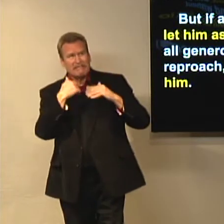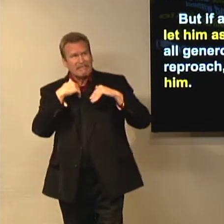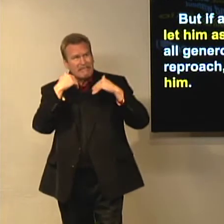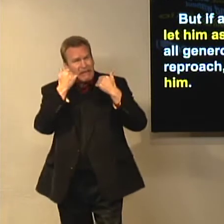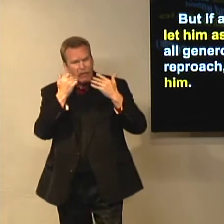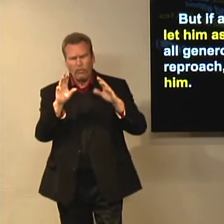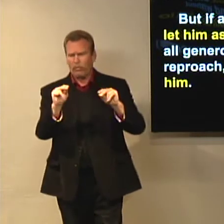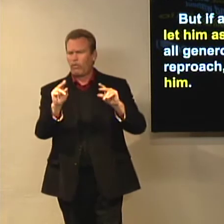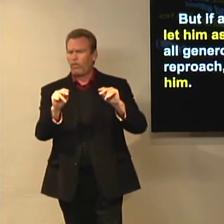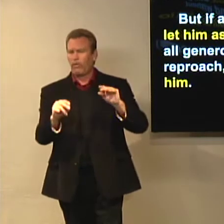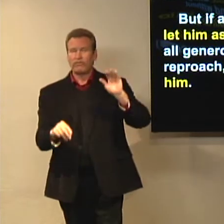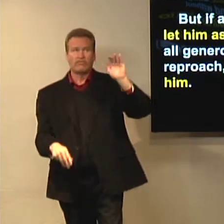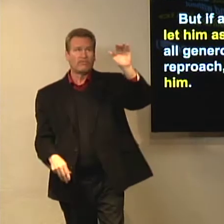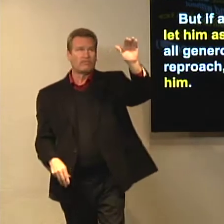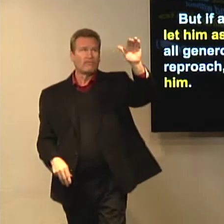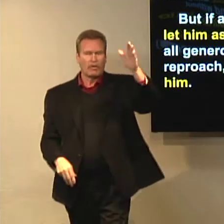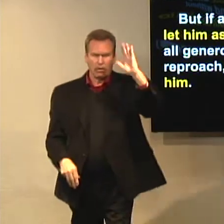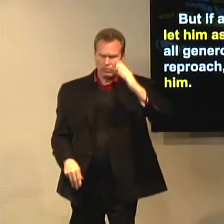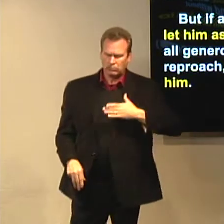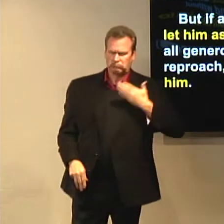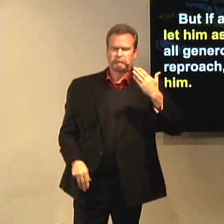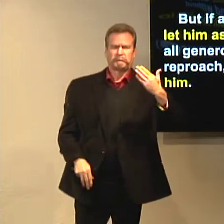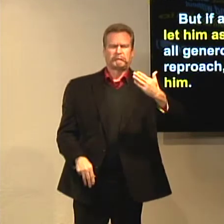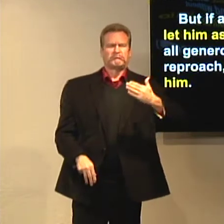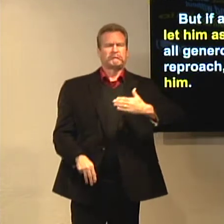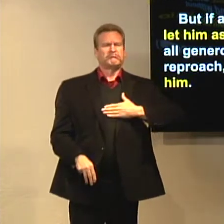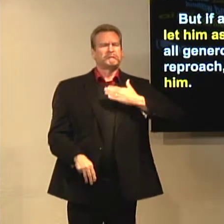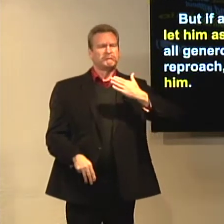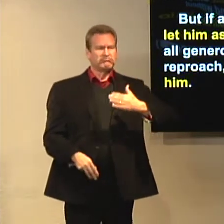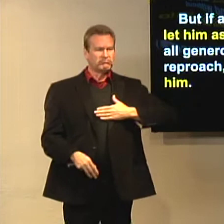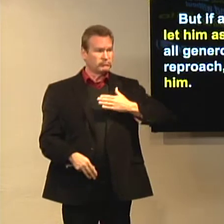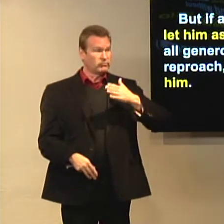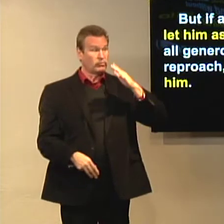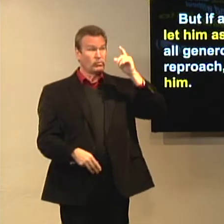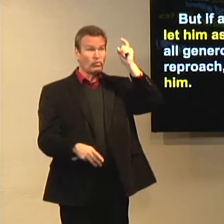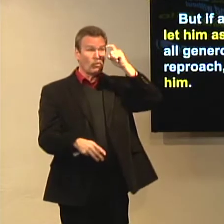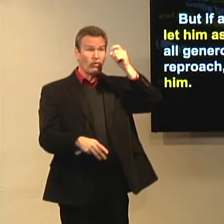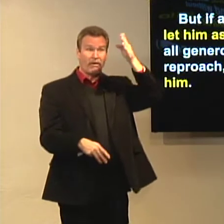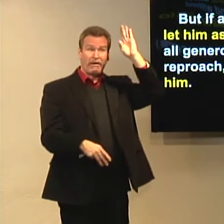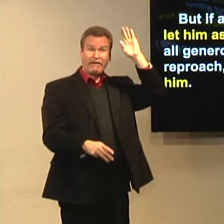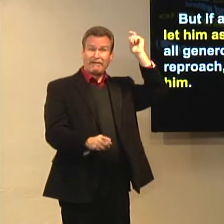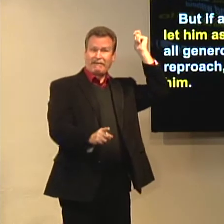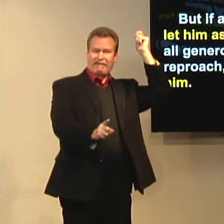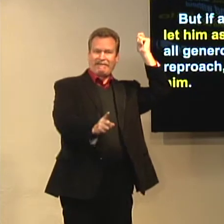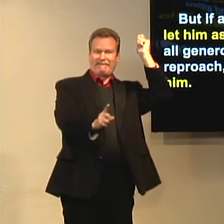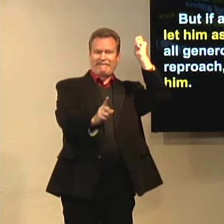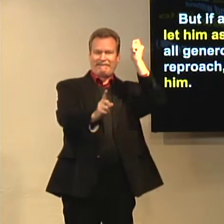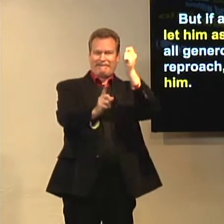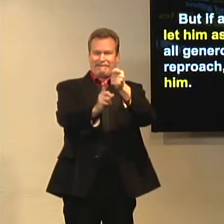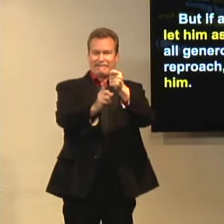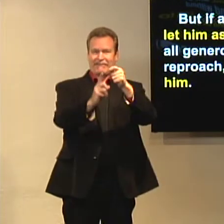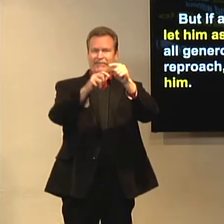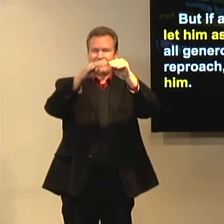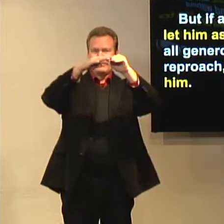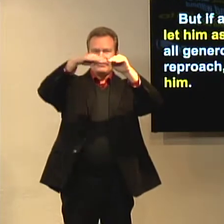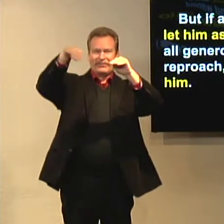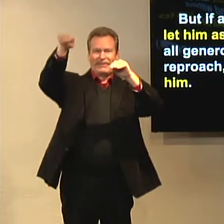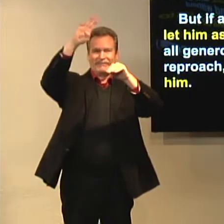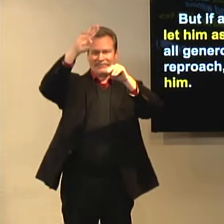Don't be ashamed to ask God. Go ahead and ask him. God is happy to grant wisdom. It will be given